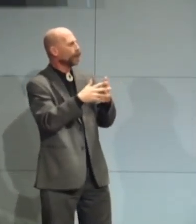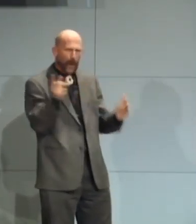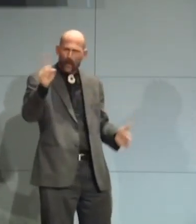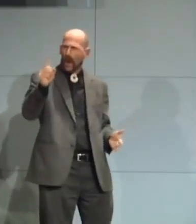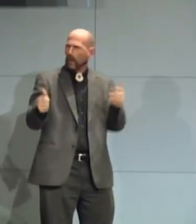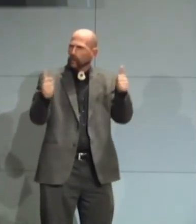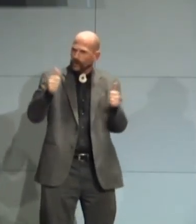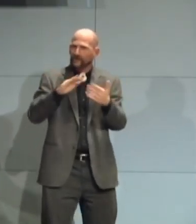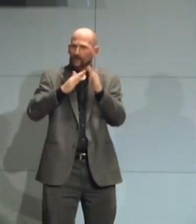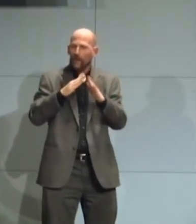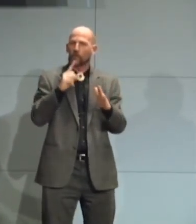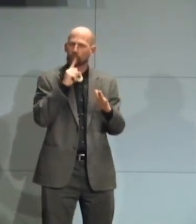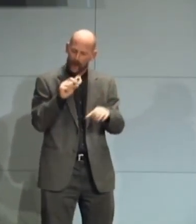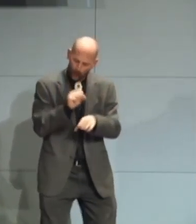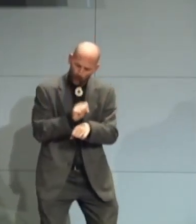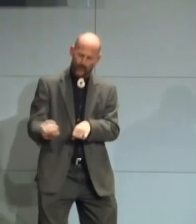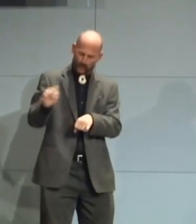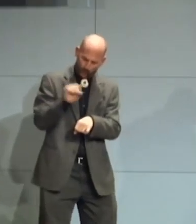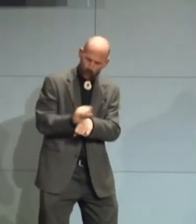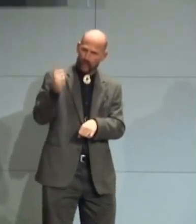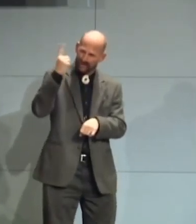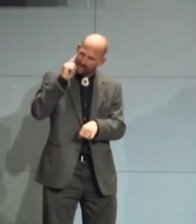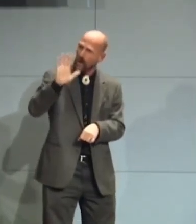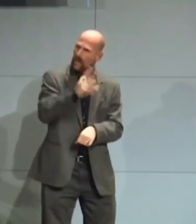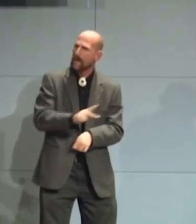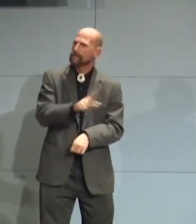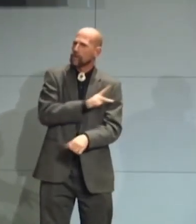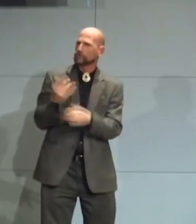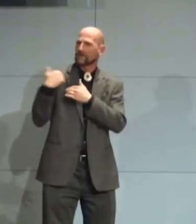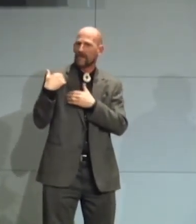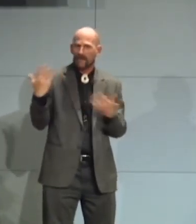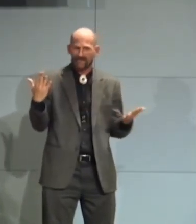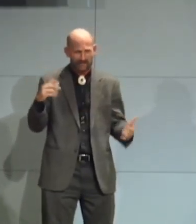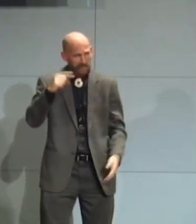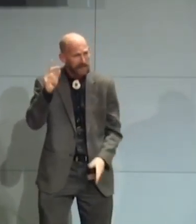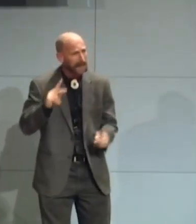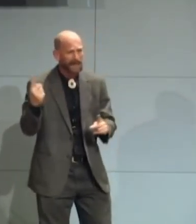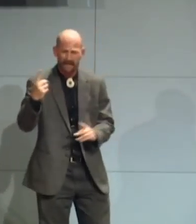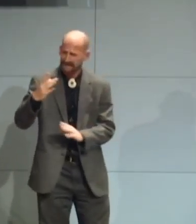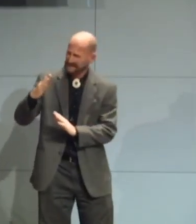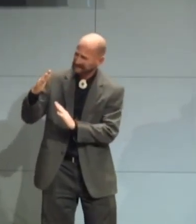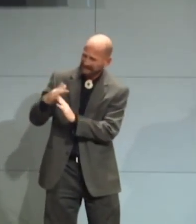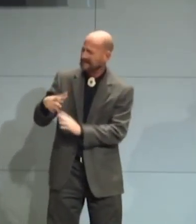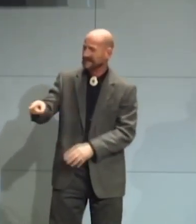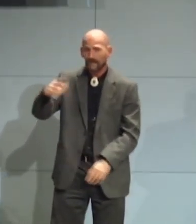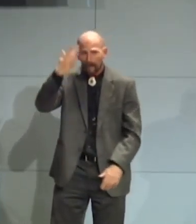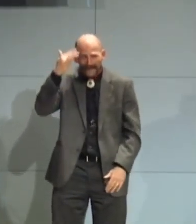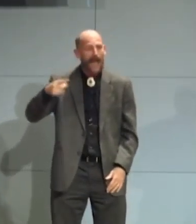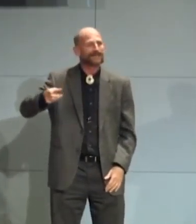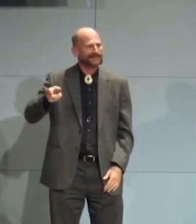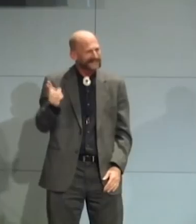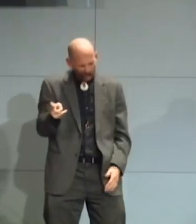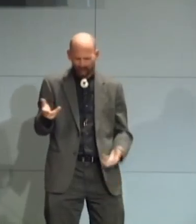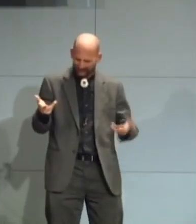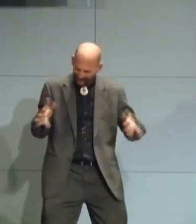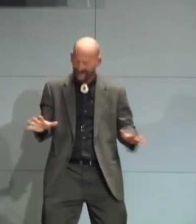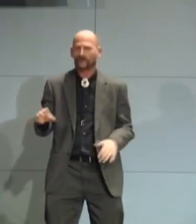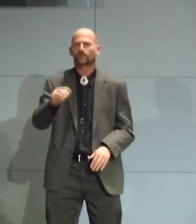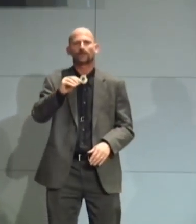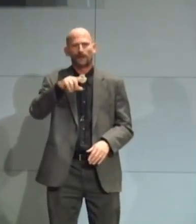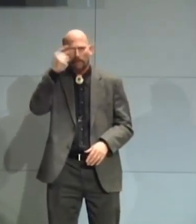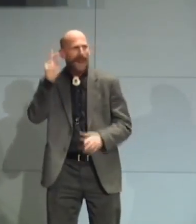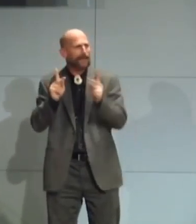I think we don't have much time left. We have about 5 minutes at this point. Okay. We're just trying to make sure. We have about